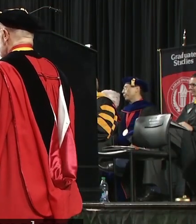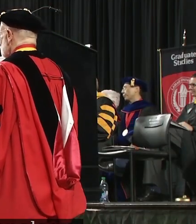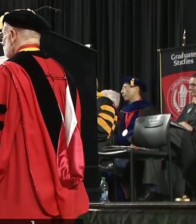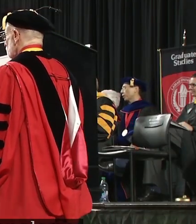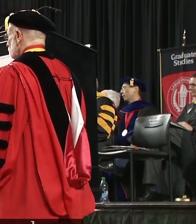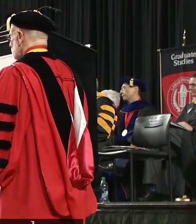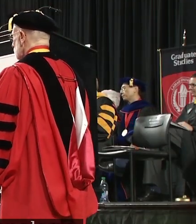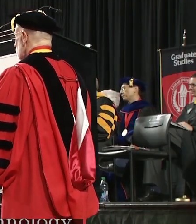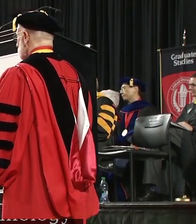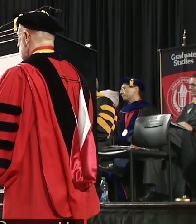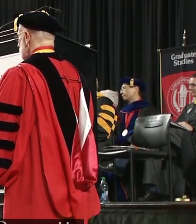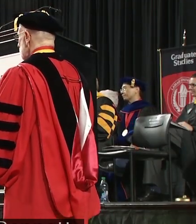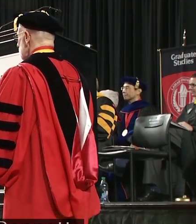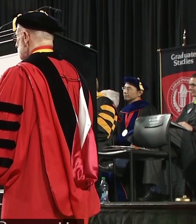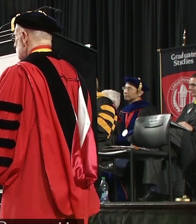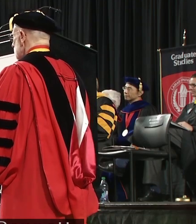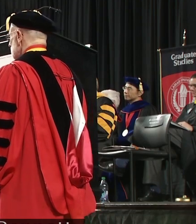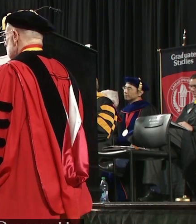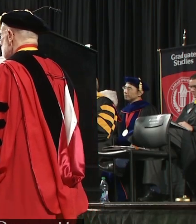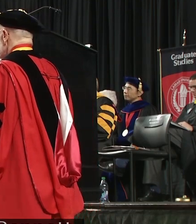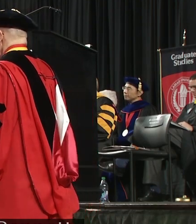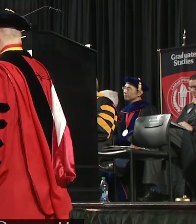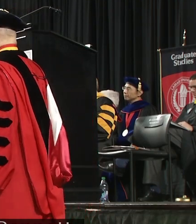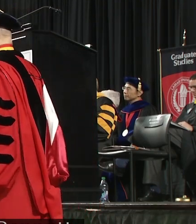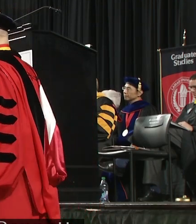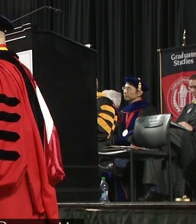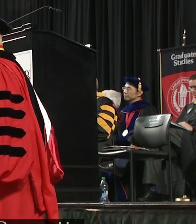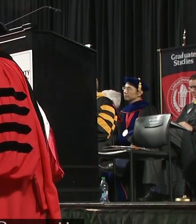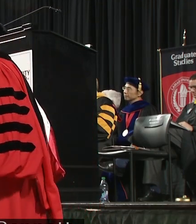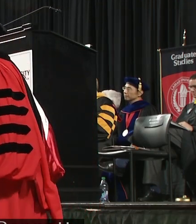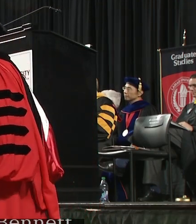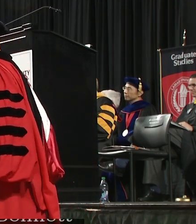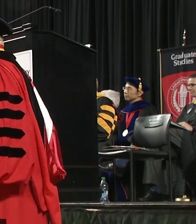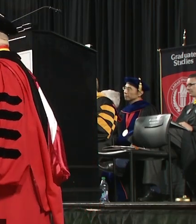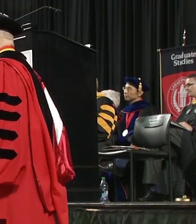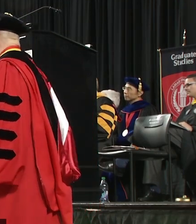John Ephraim Dixon, cum laude.